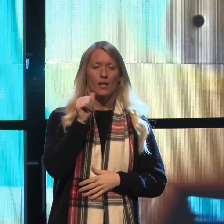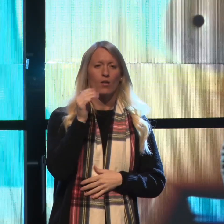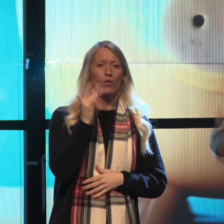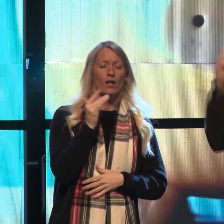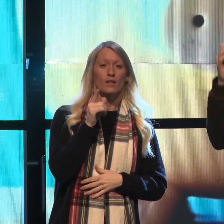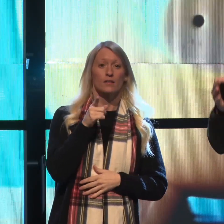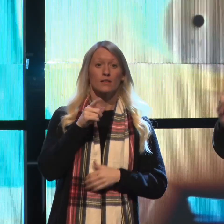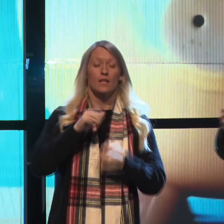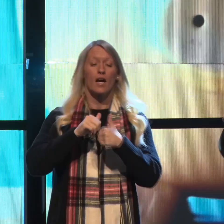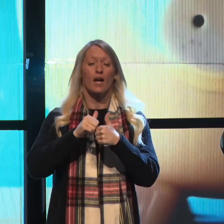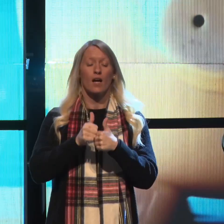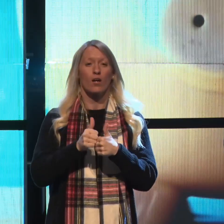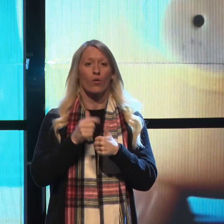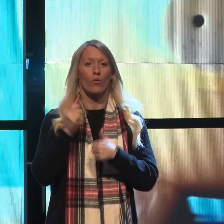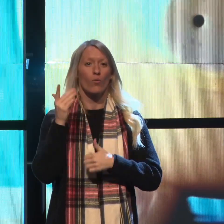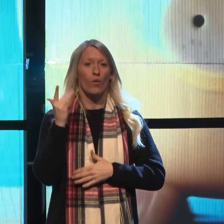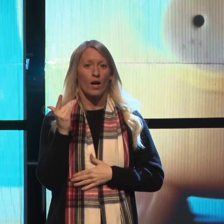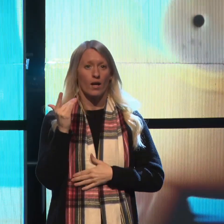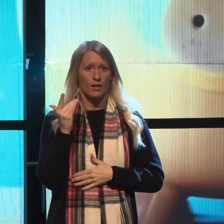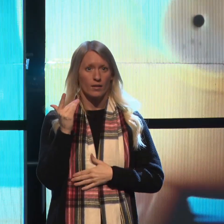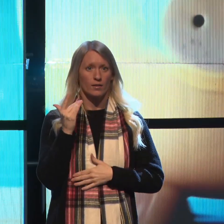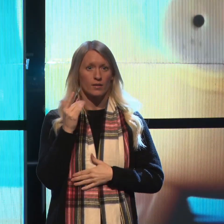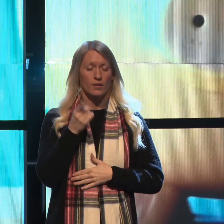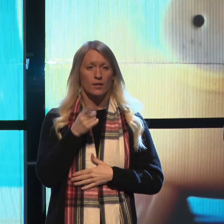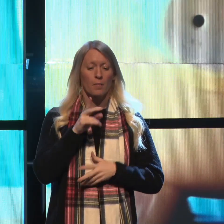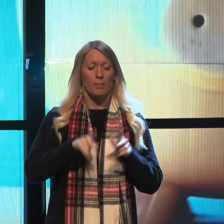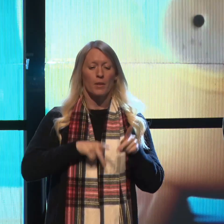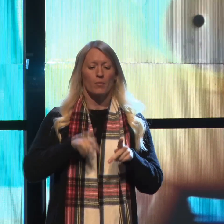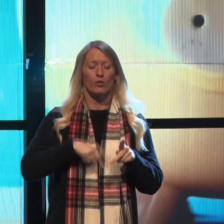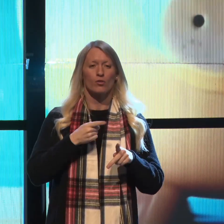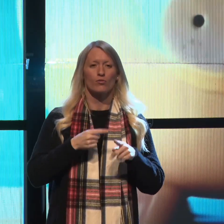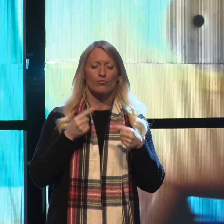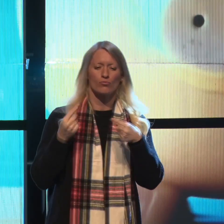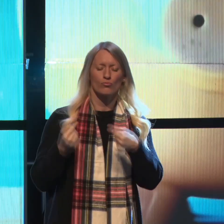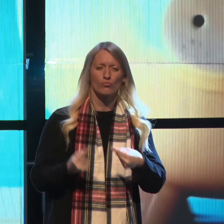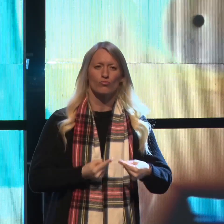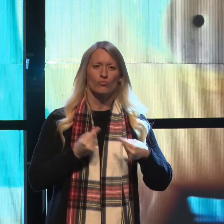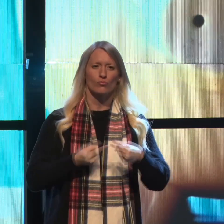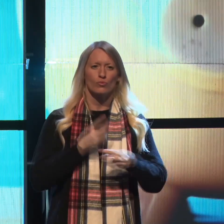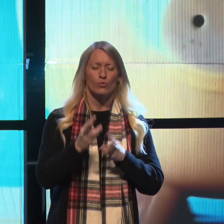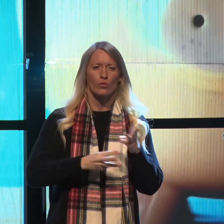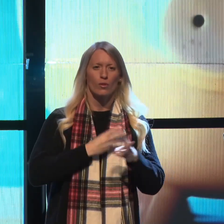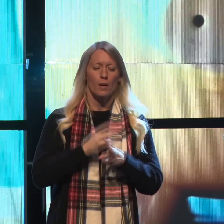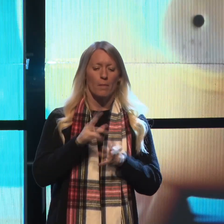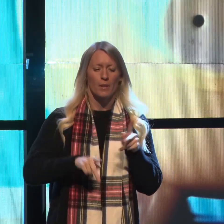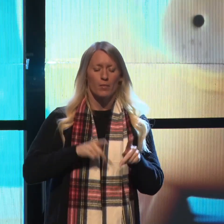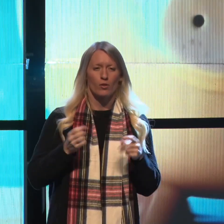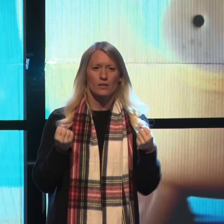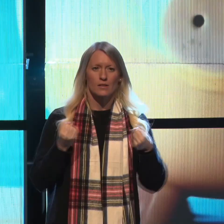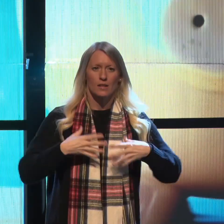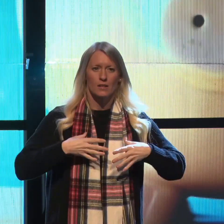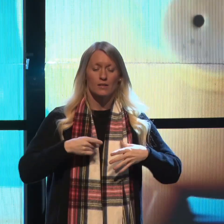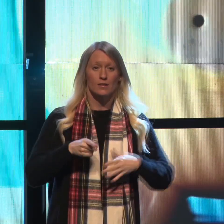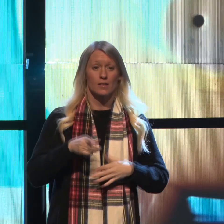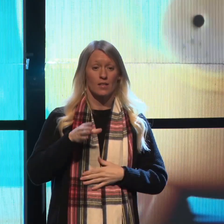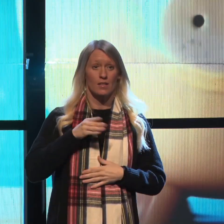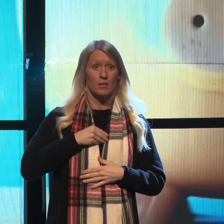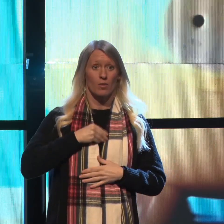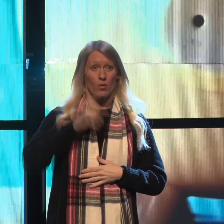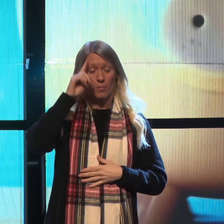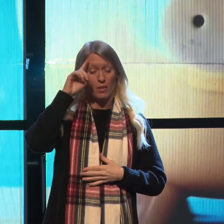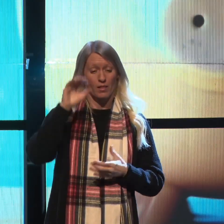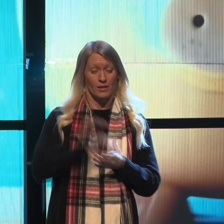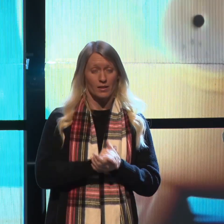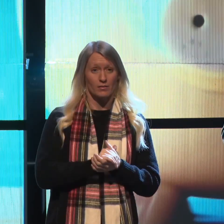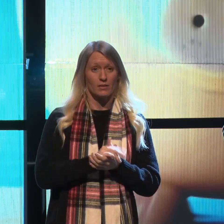world and people are scared. And there are acceptable beliefs and behaviors that promote that. And so